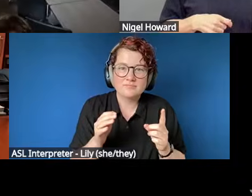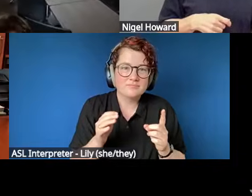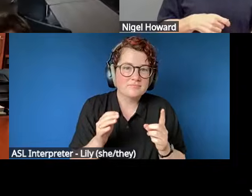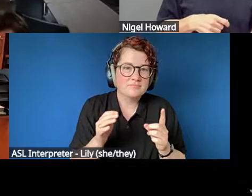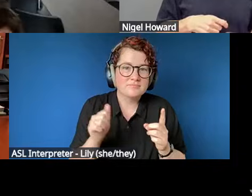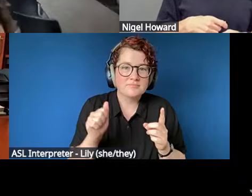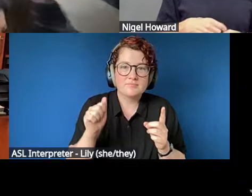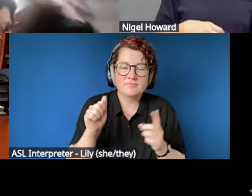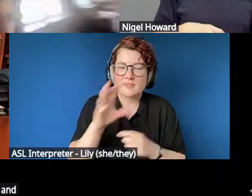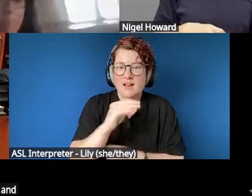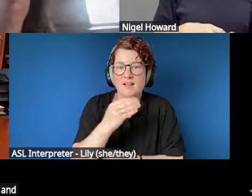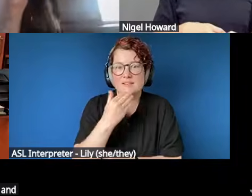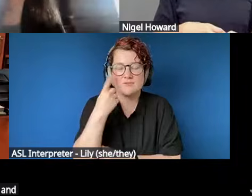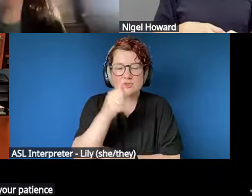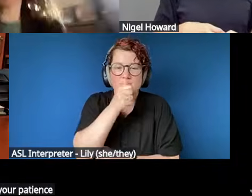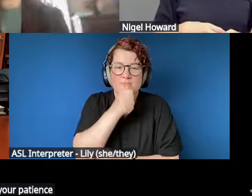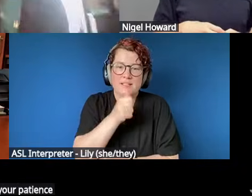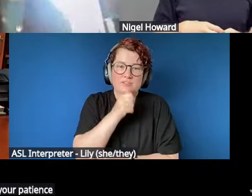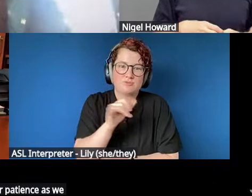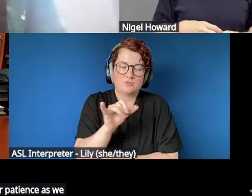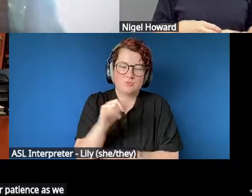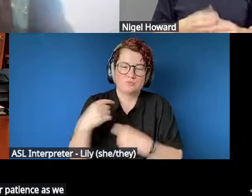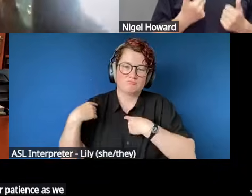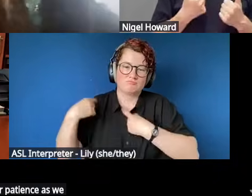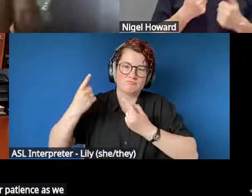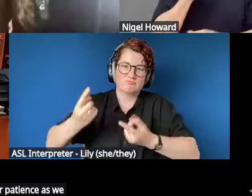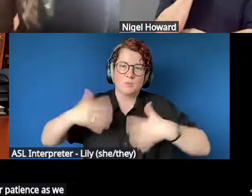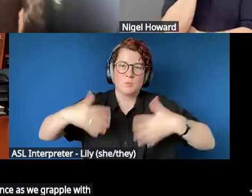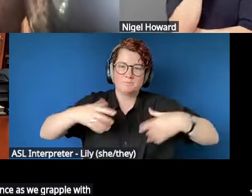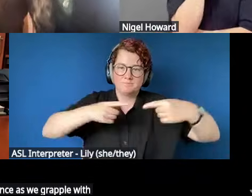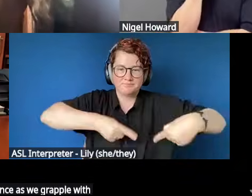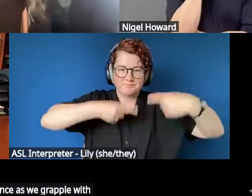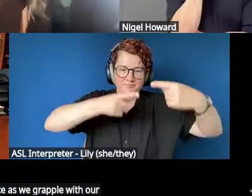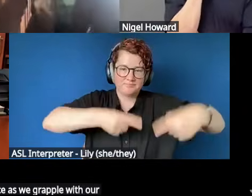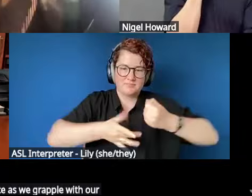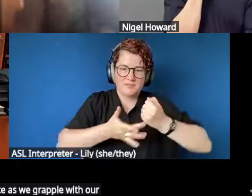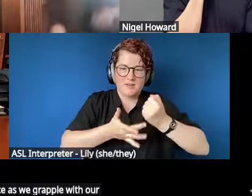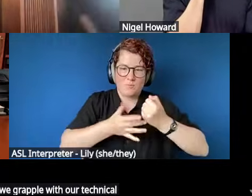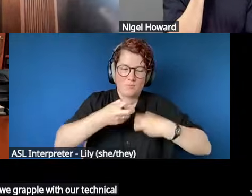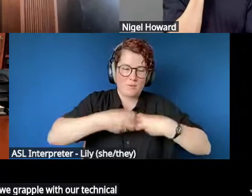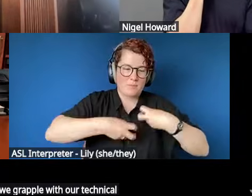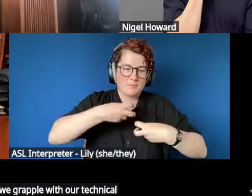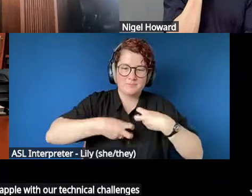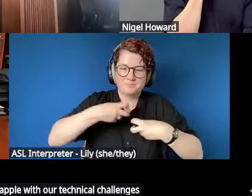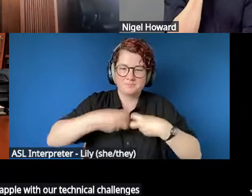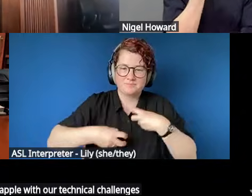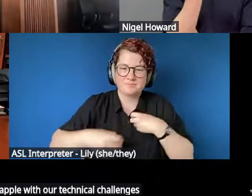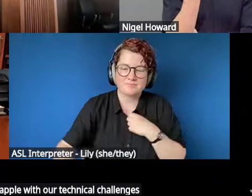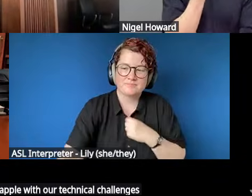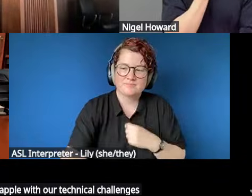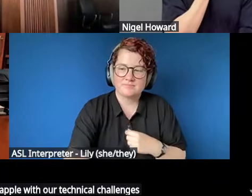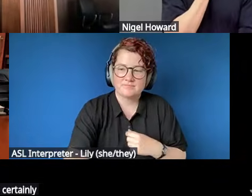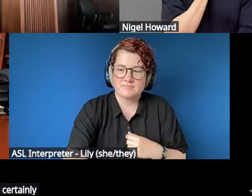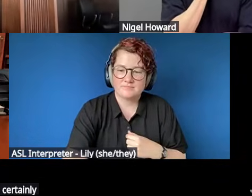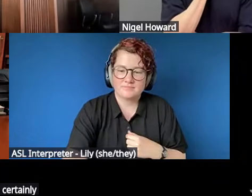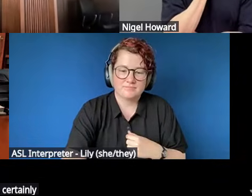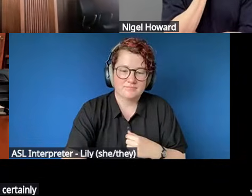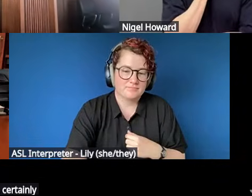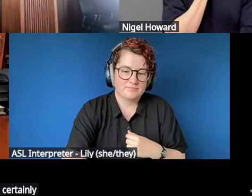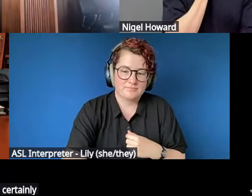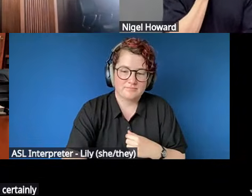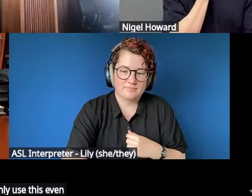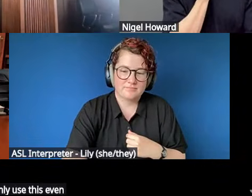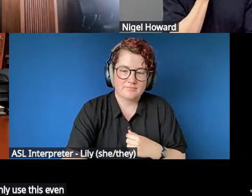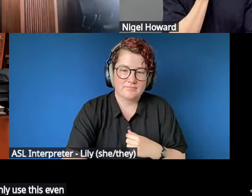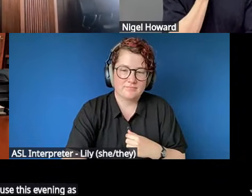And for your patience as we grapple with our technical challenges. We'll certainly use this evening as